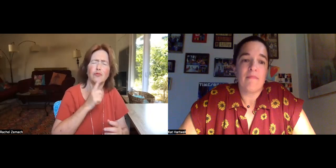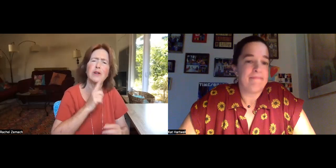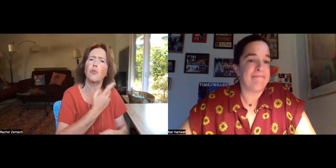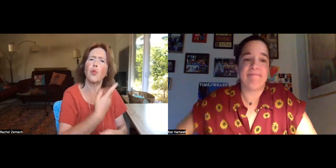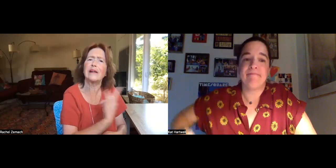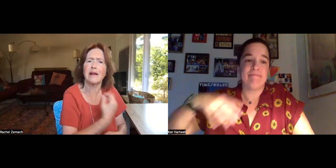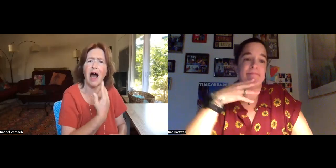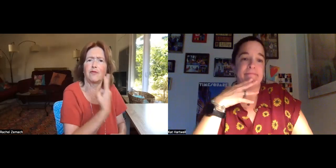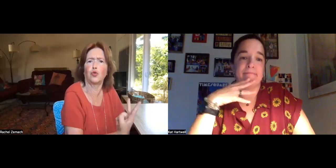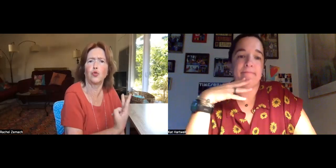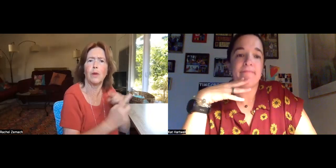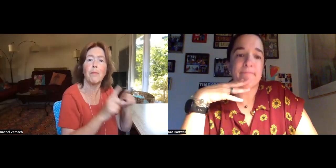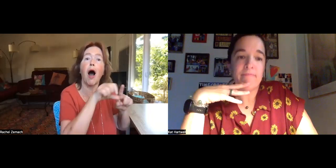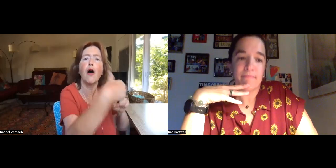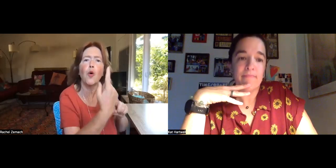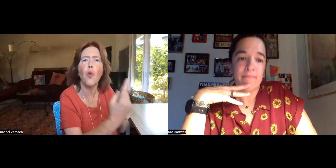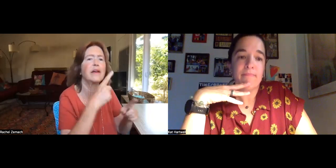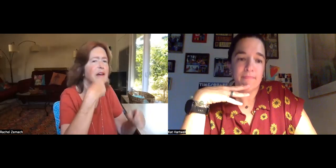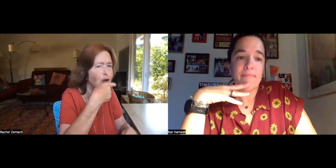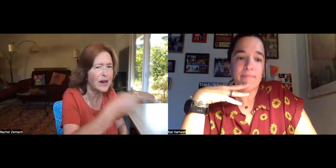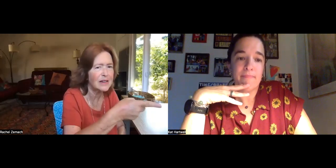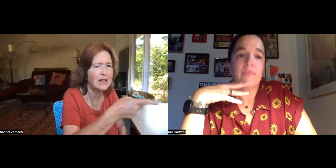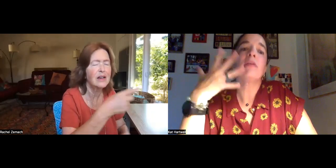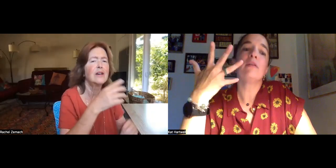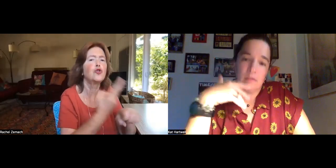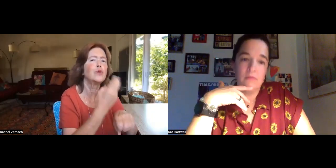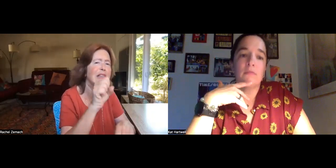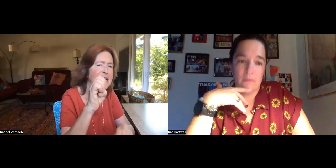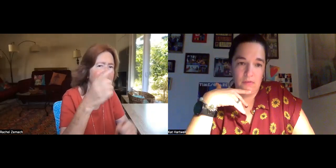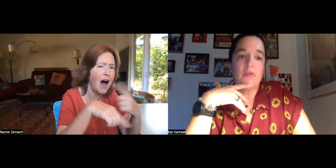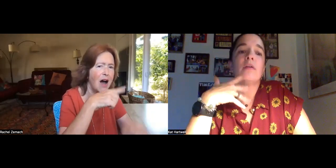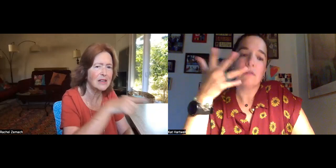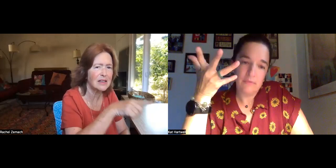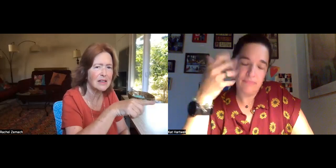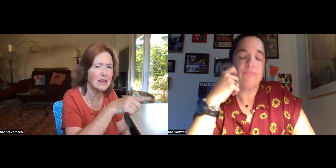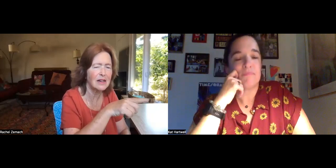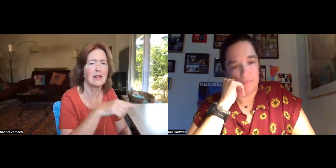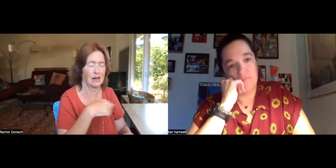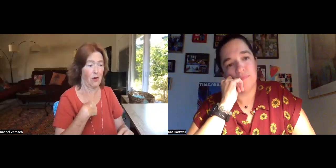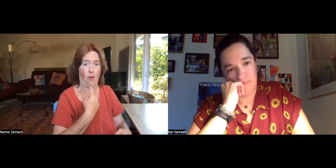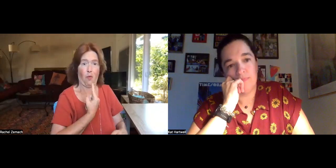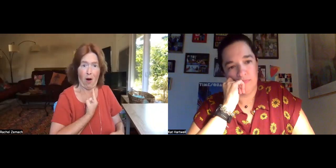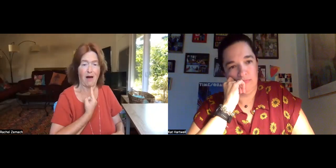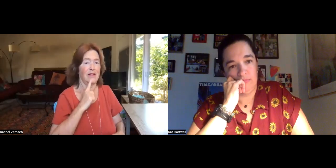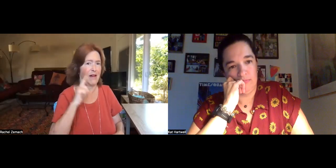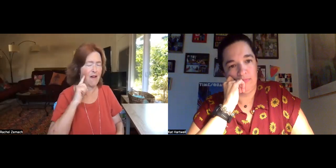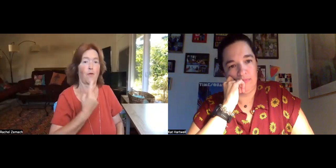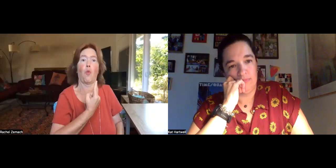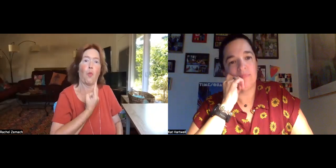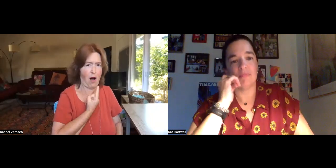really, we did have two, the other one here. You see them. One staff,